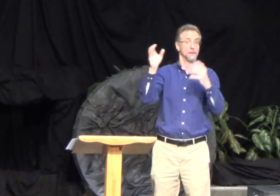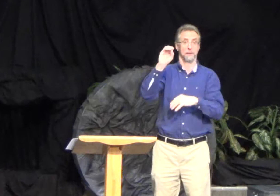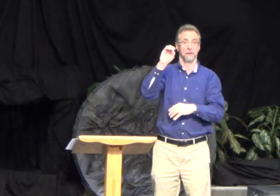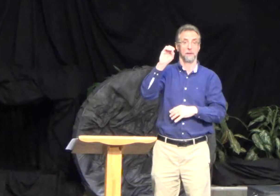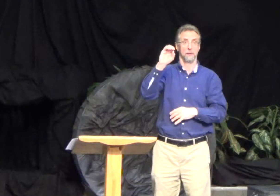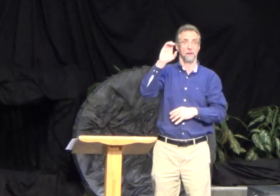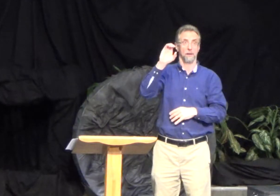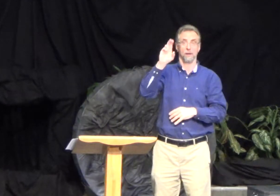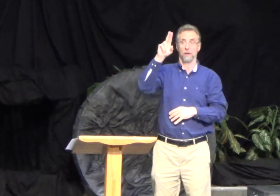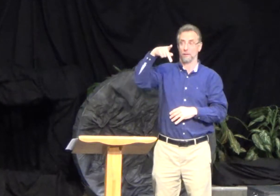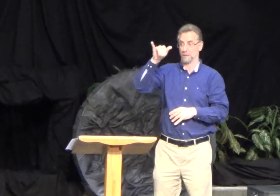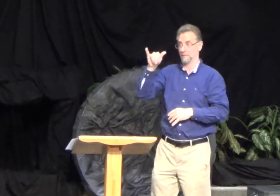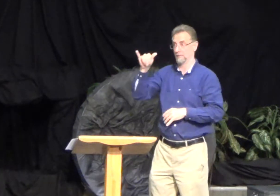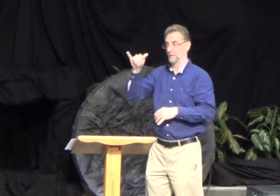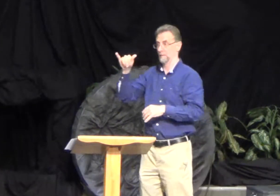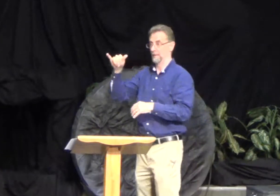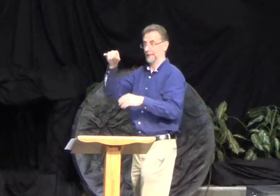There's another word here, occupy.